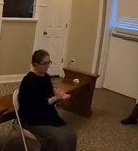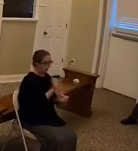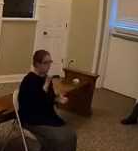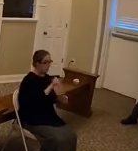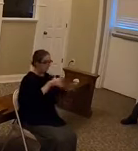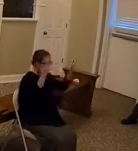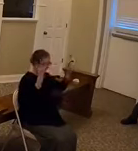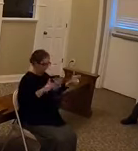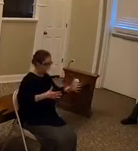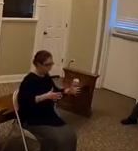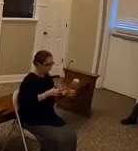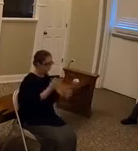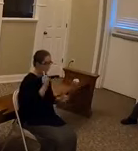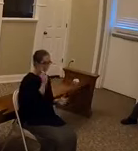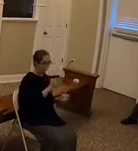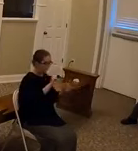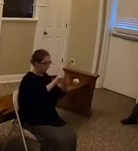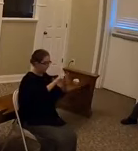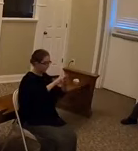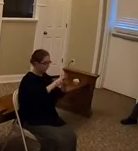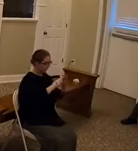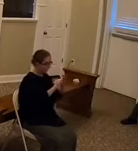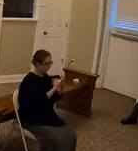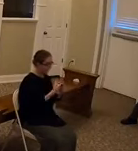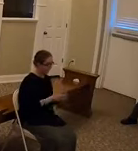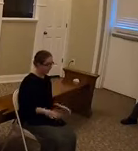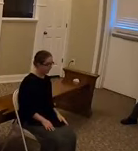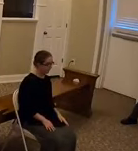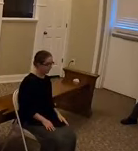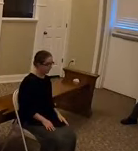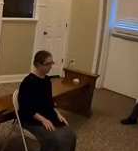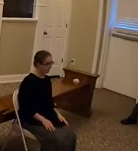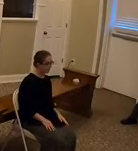the end. That's just the beginning. Hallelujah.